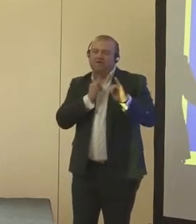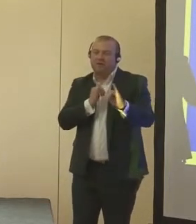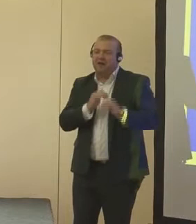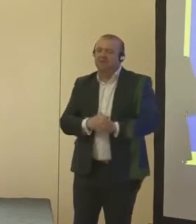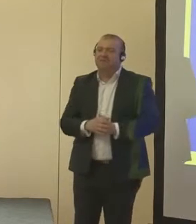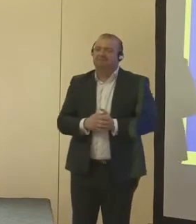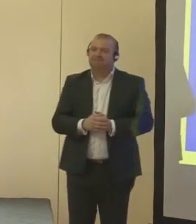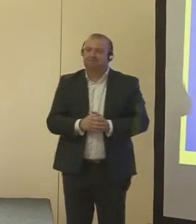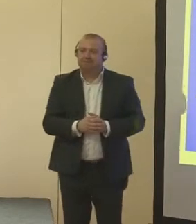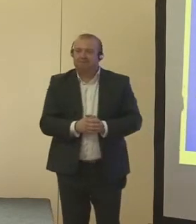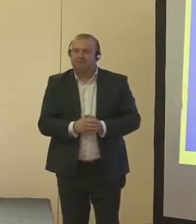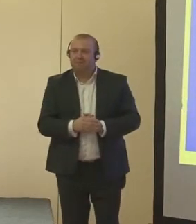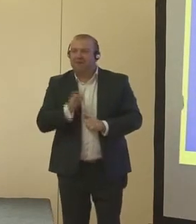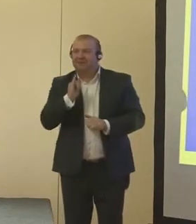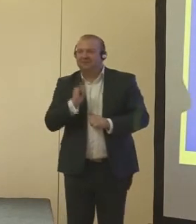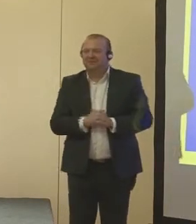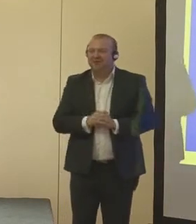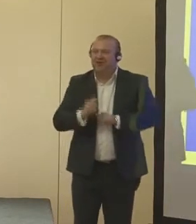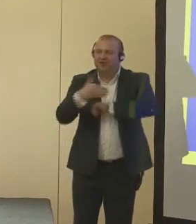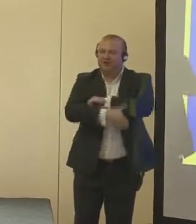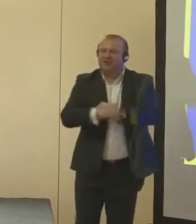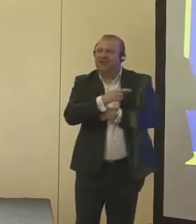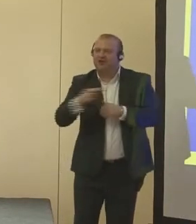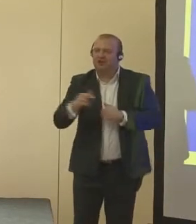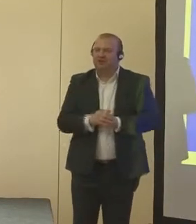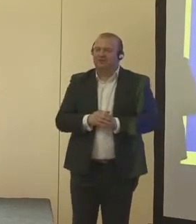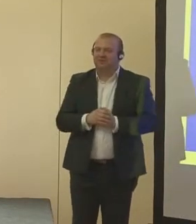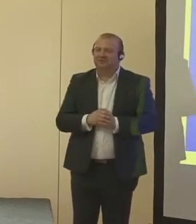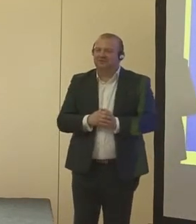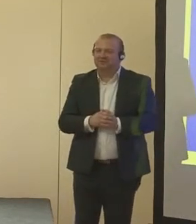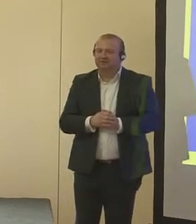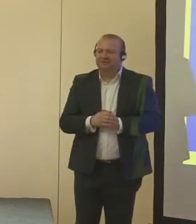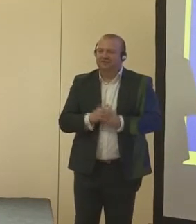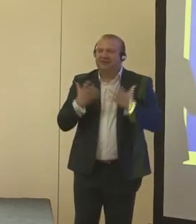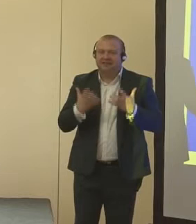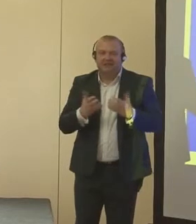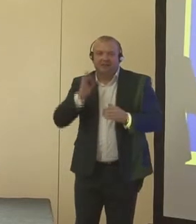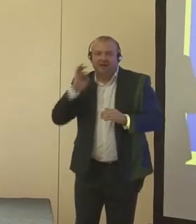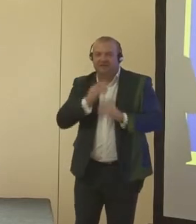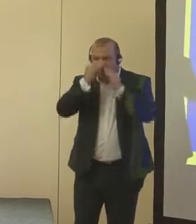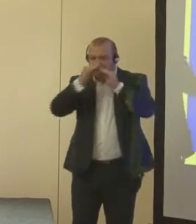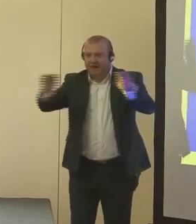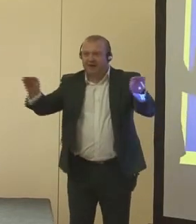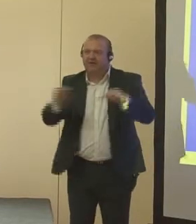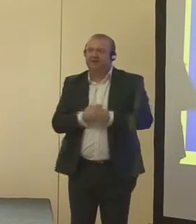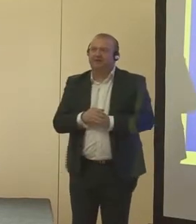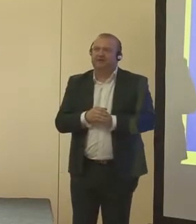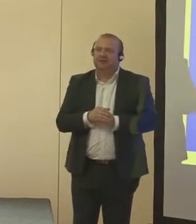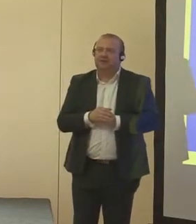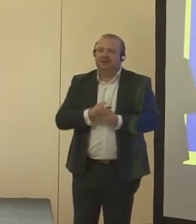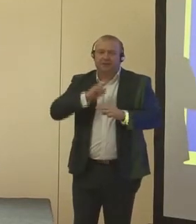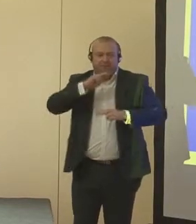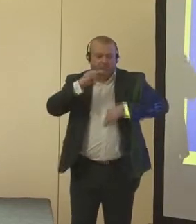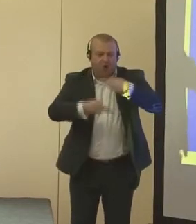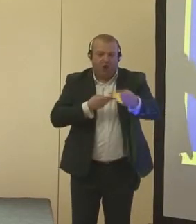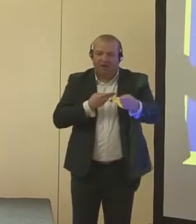And last but not least, we would like to provide you with exemplars, a document or a link or something where you